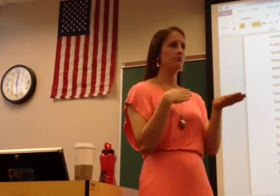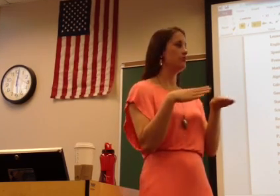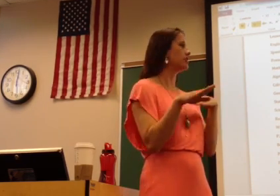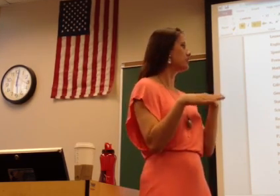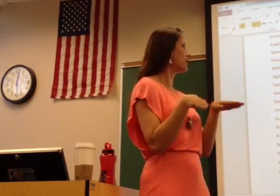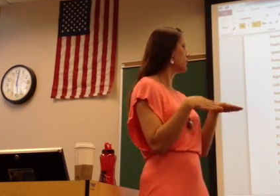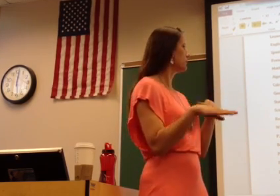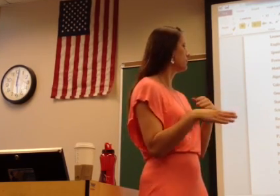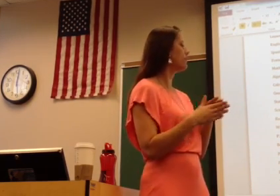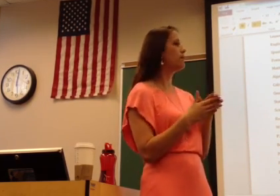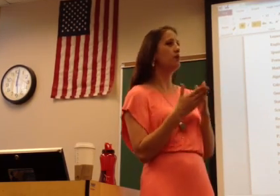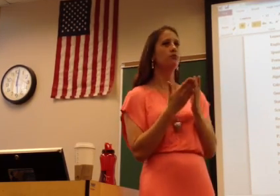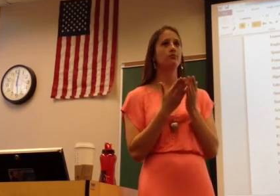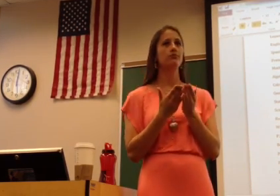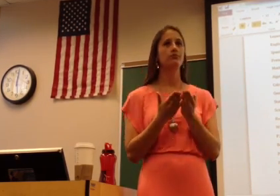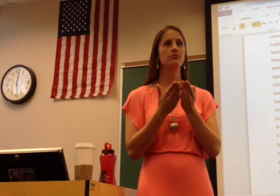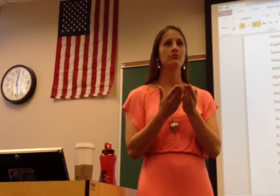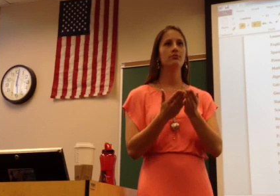There's that one. Boat.